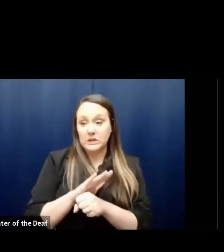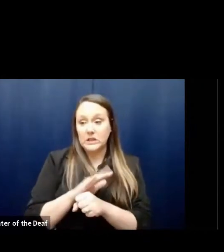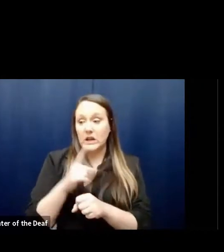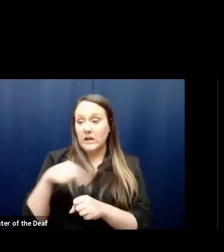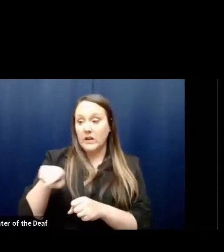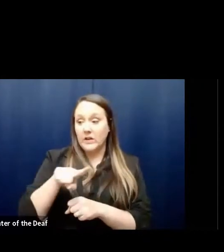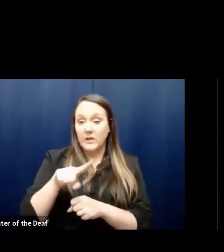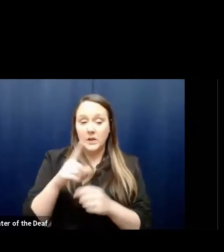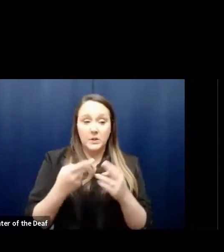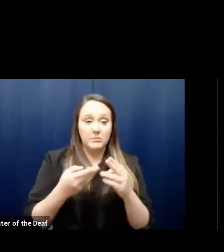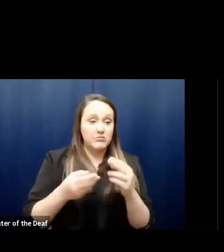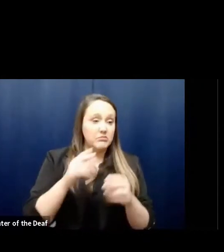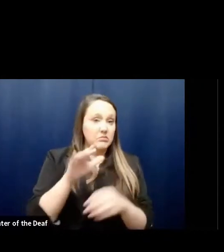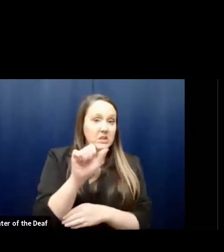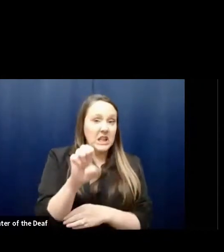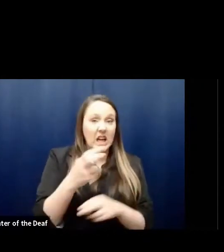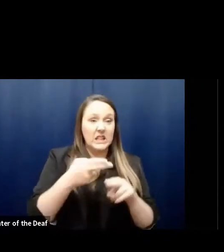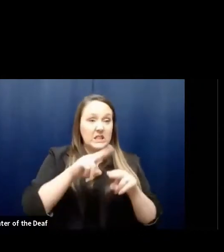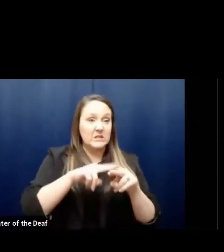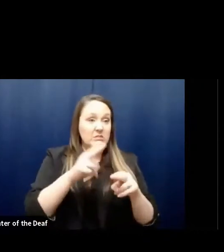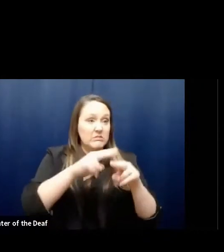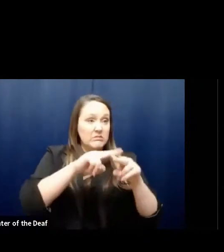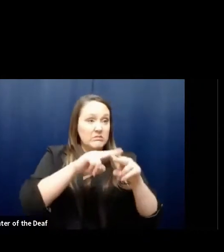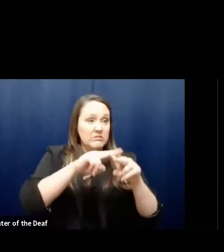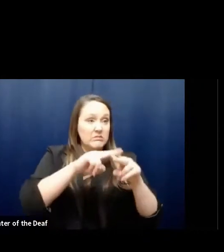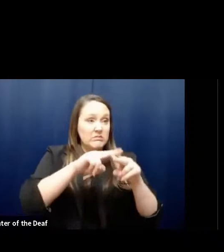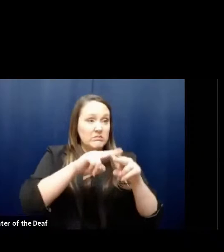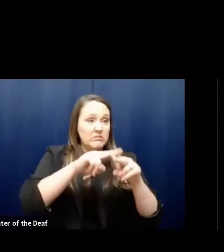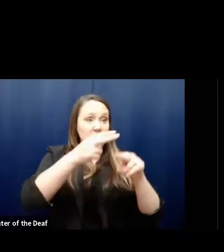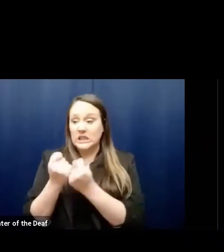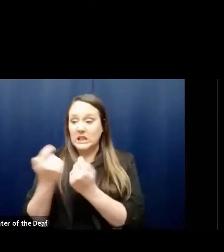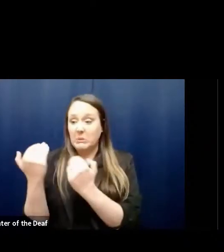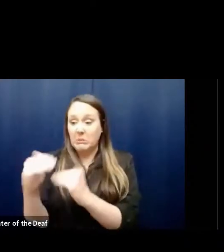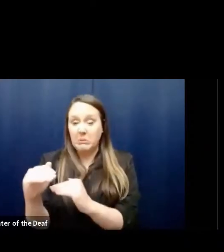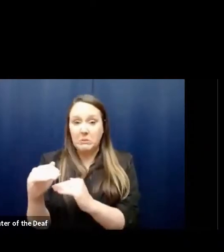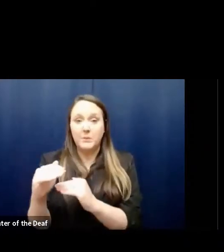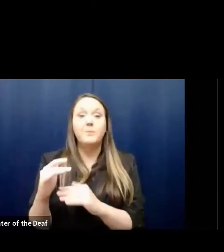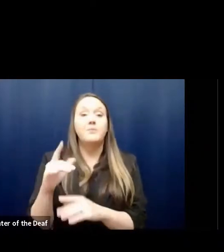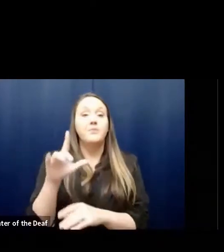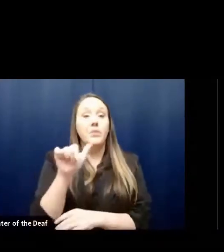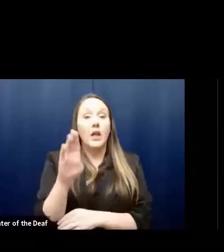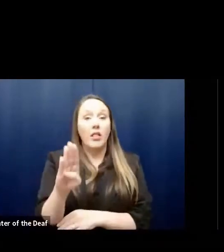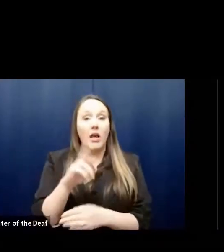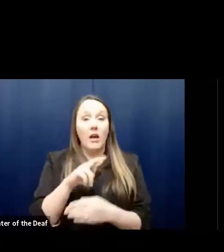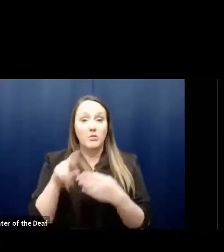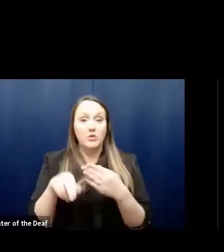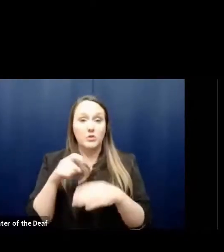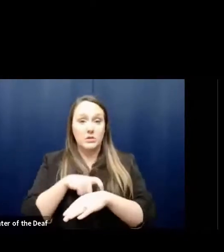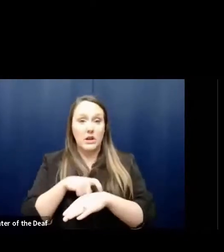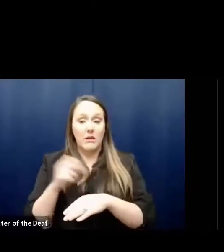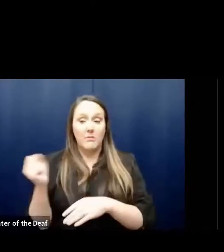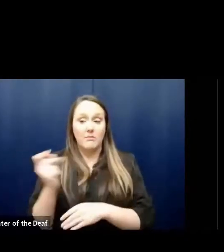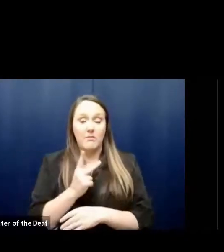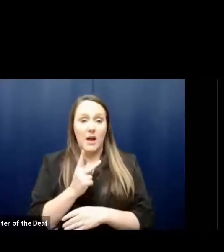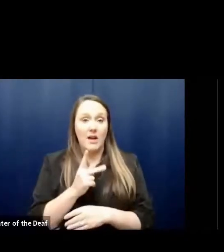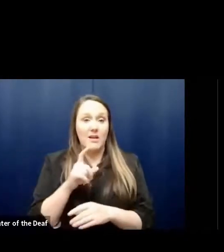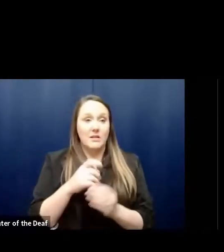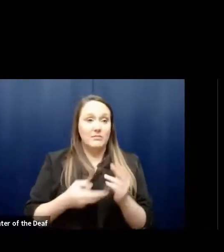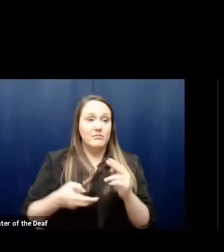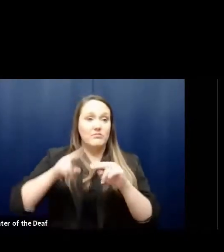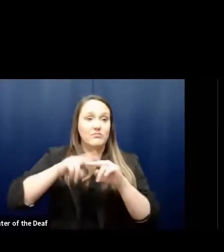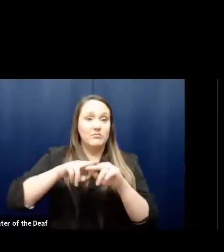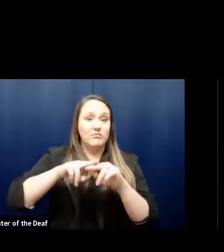have. Second, with a high volume of cases, the lab turnaround time can increase, delaying when